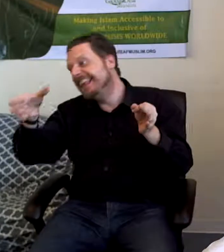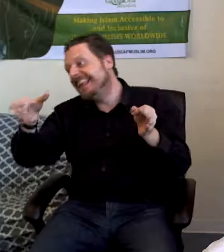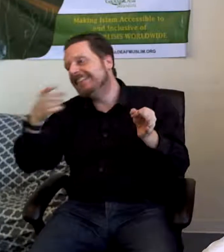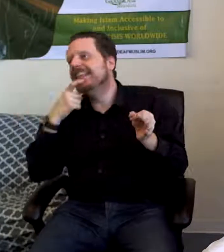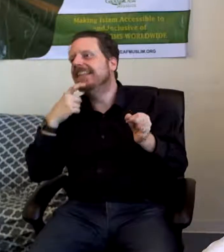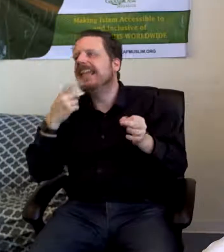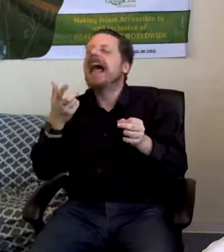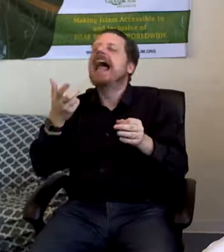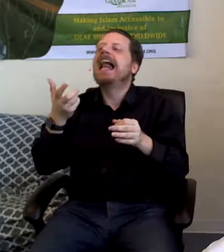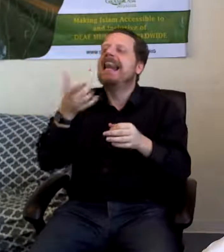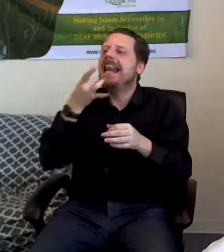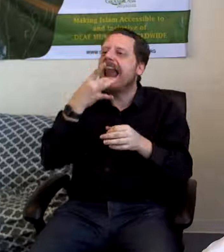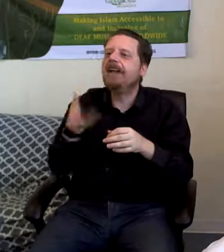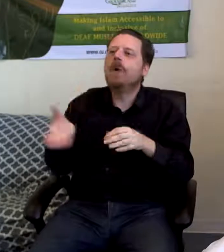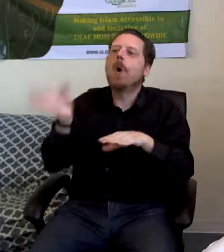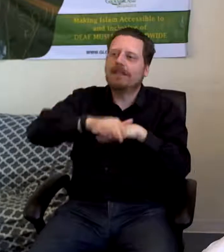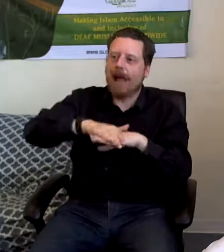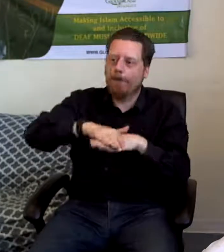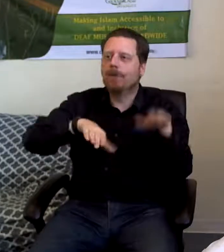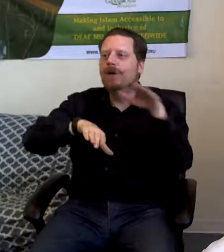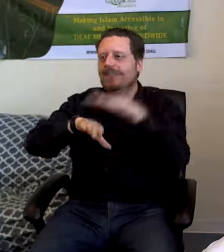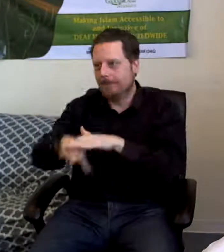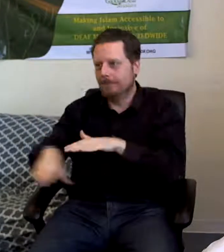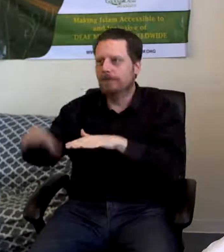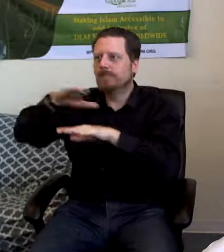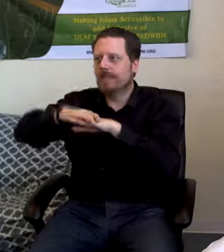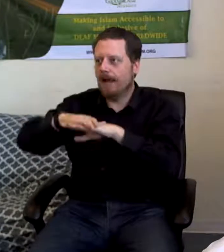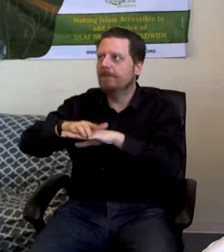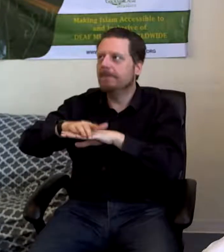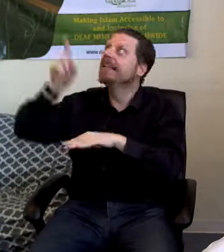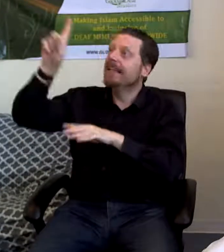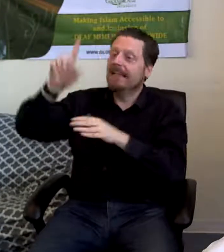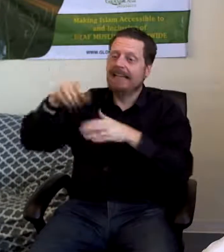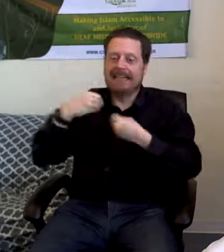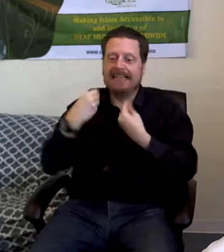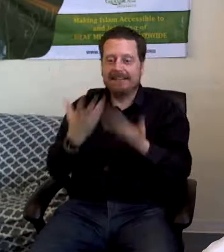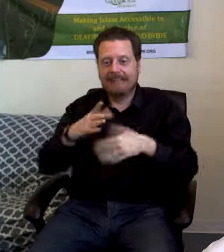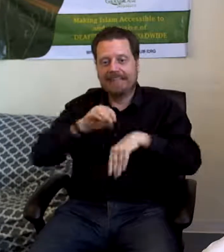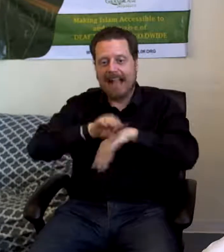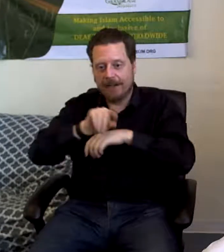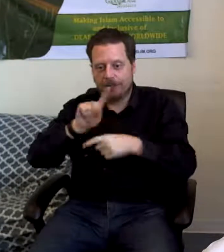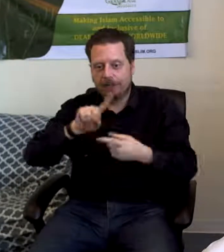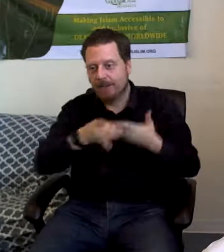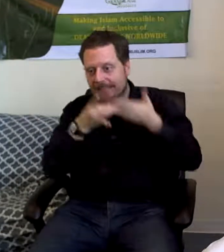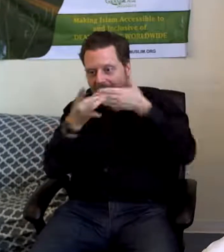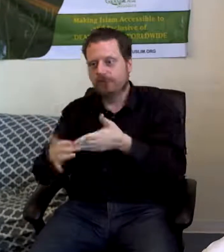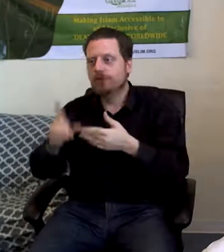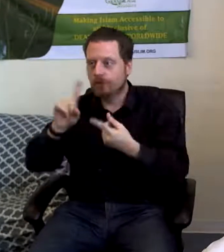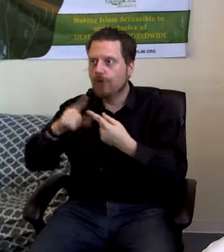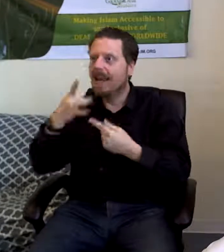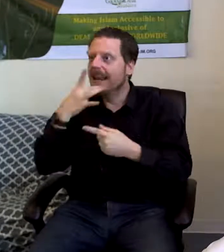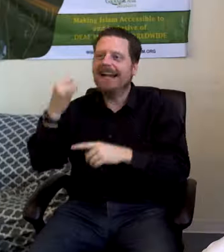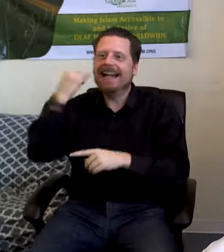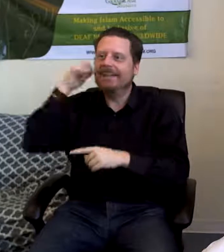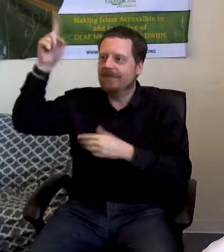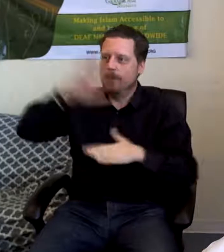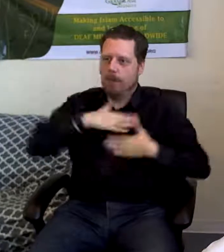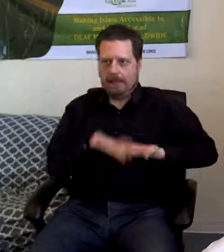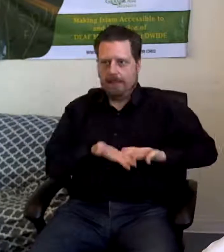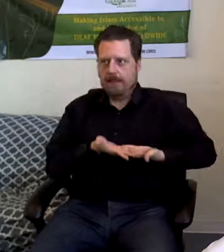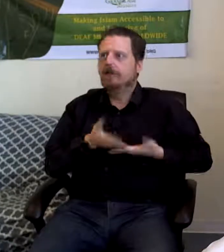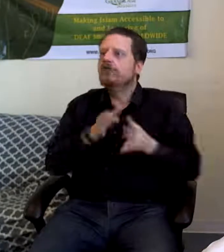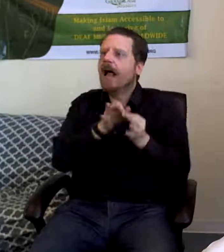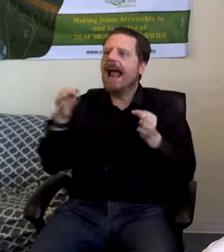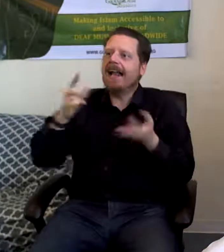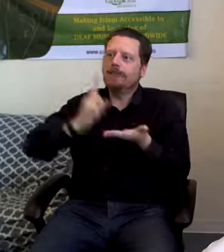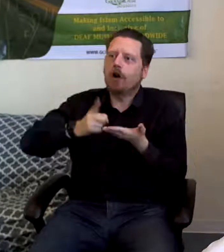light, God guides to his light whomever he wills. So the ayah definitely is talking